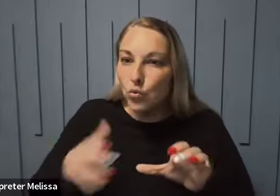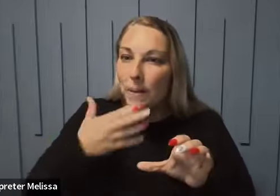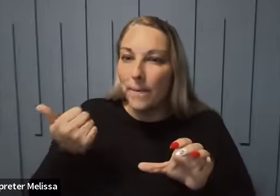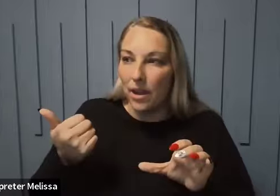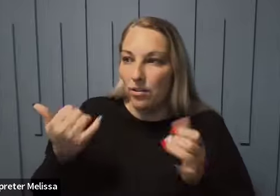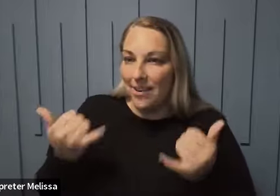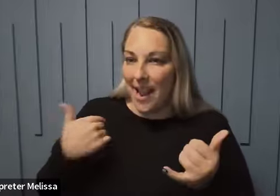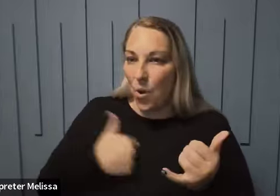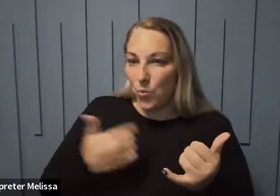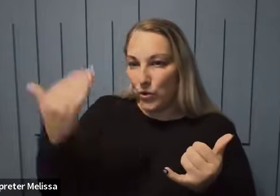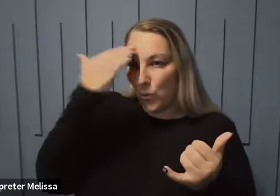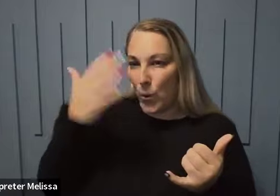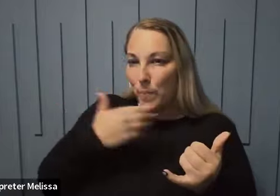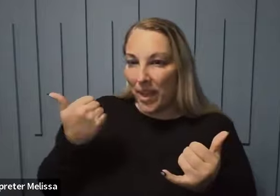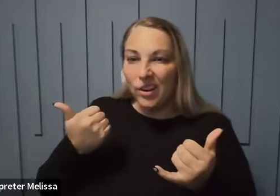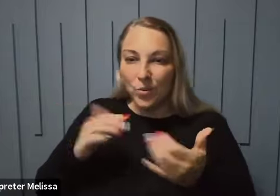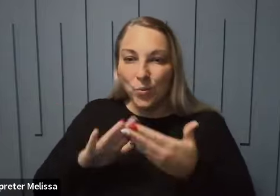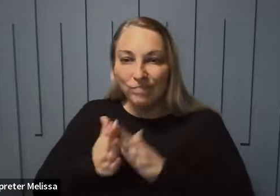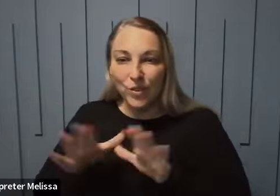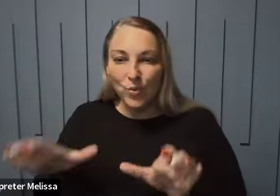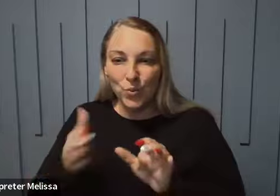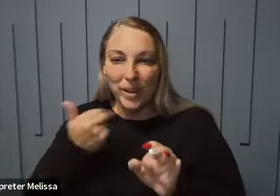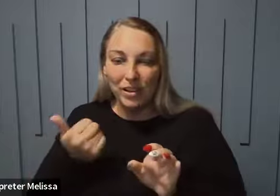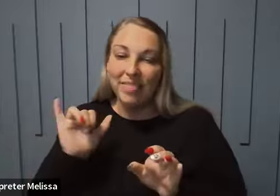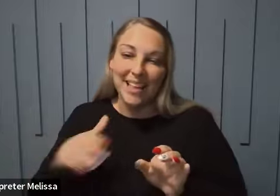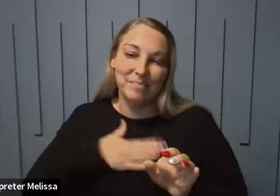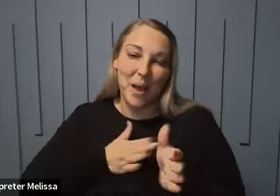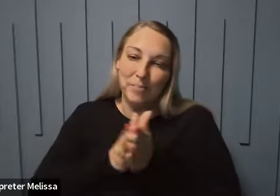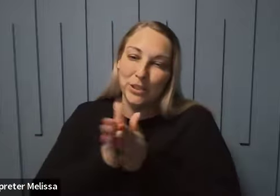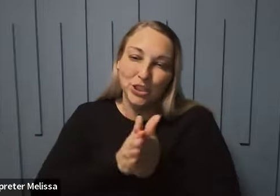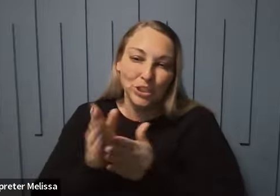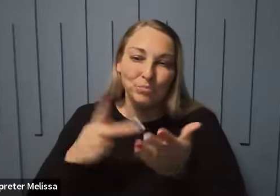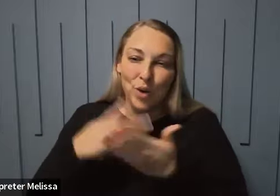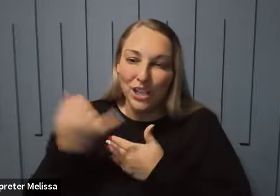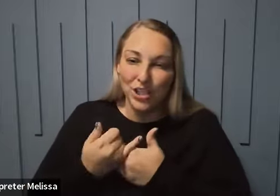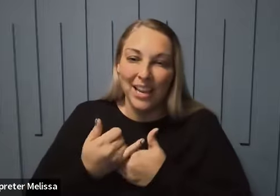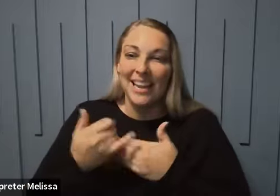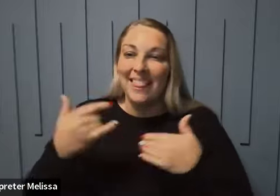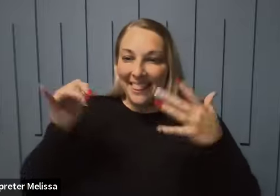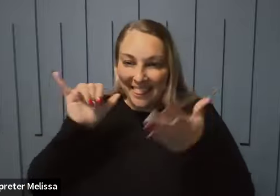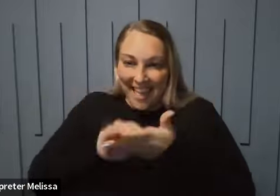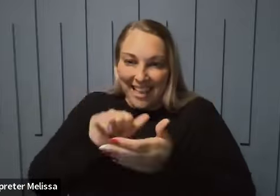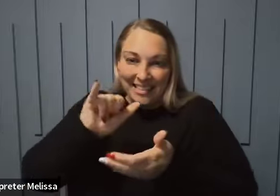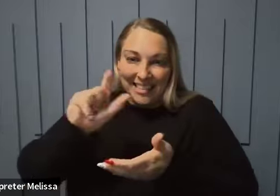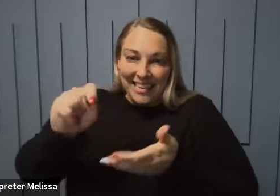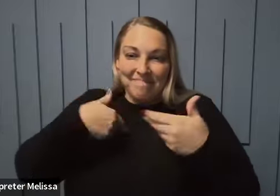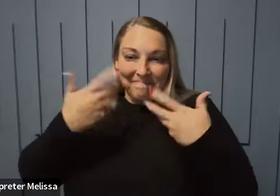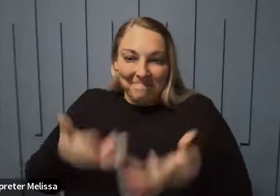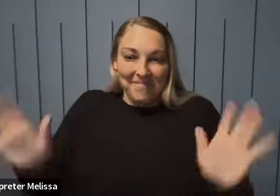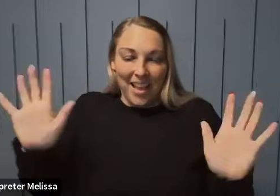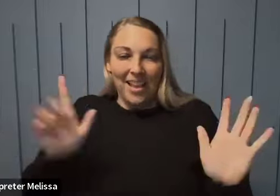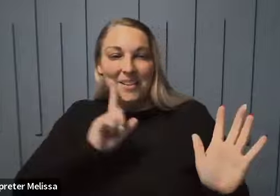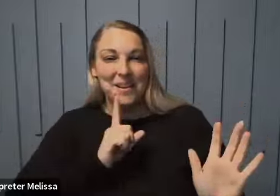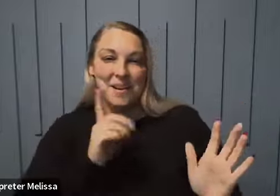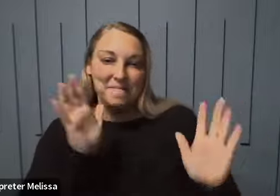it, you can see it's kind of become my passion project. That's it. I'm done. Did I make it? You are amazing. Thank you so much, Thank you.